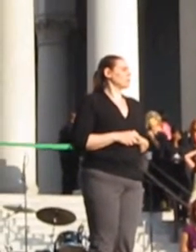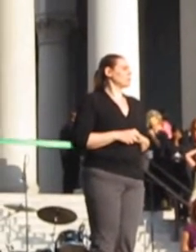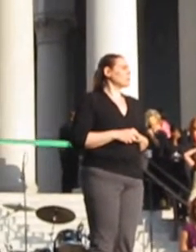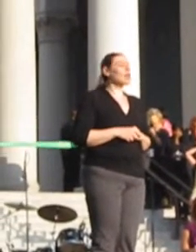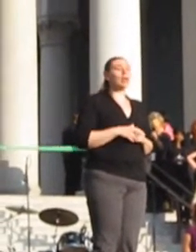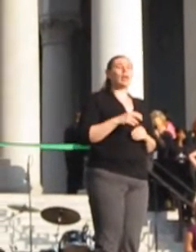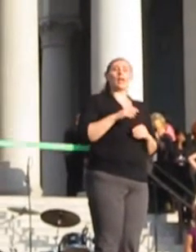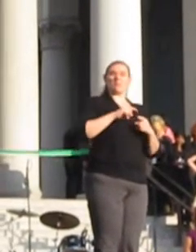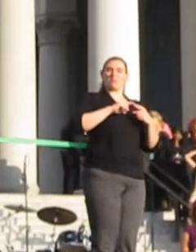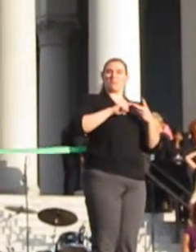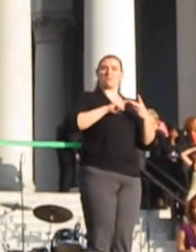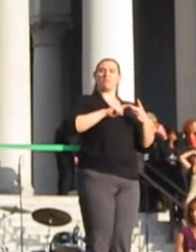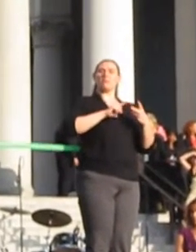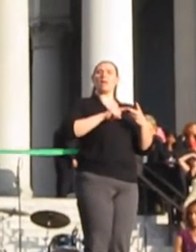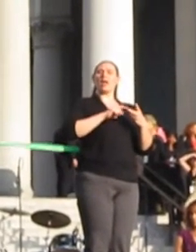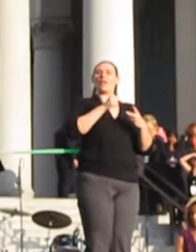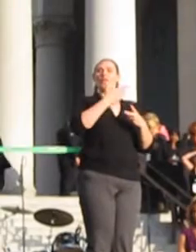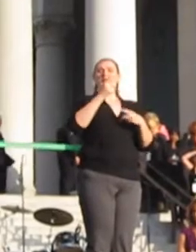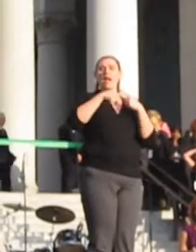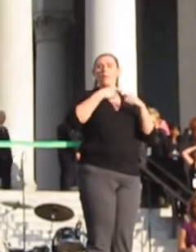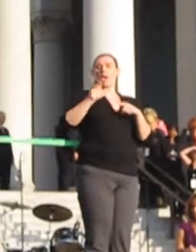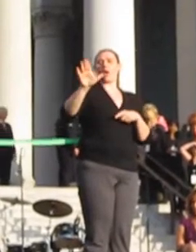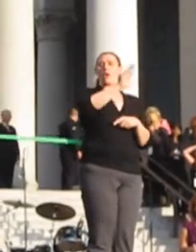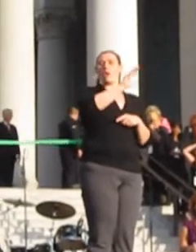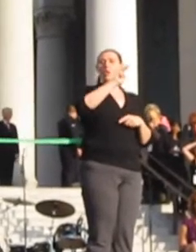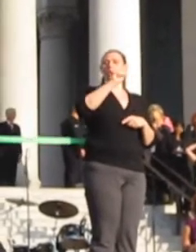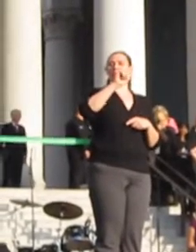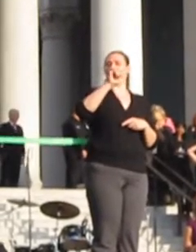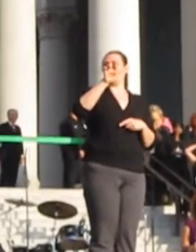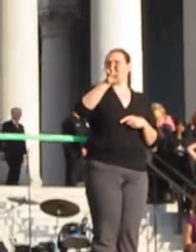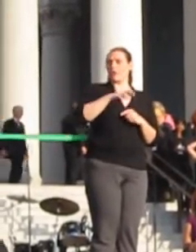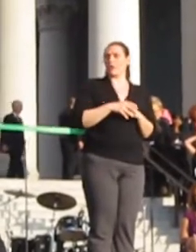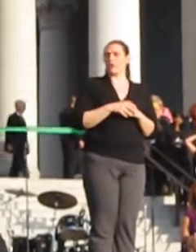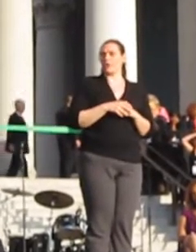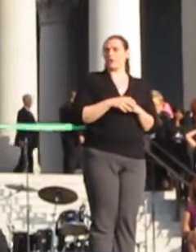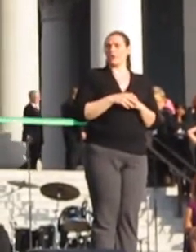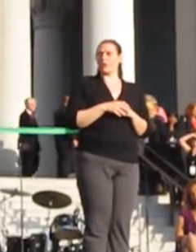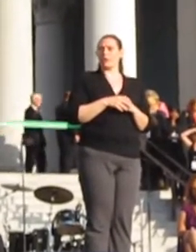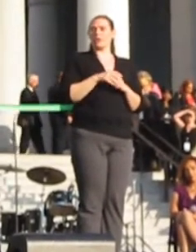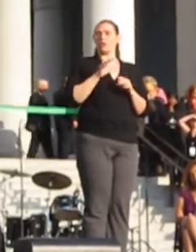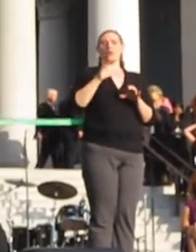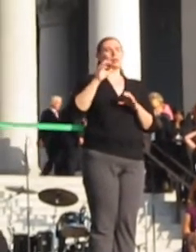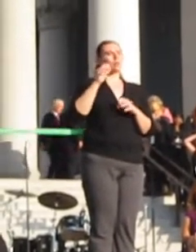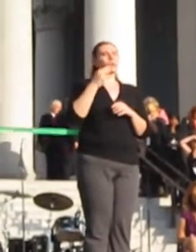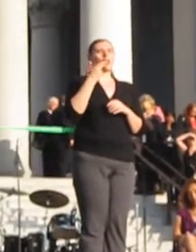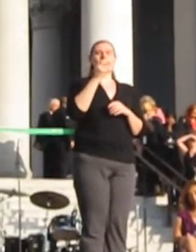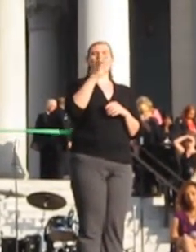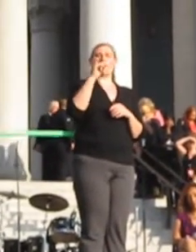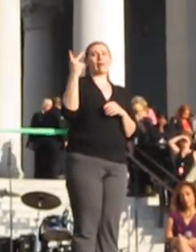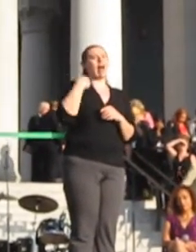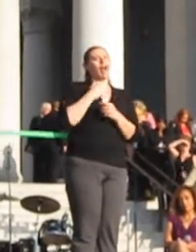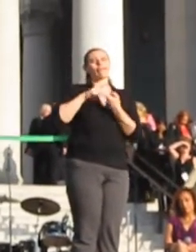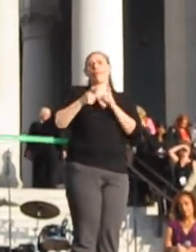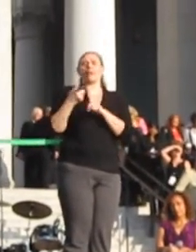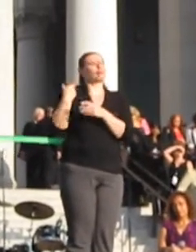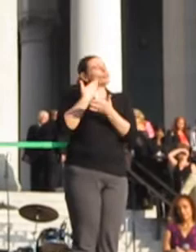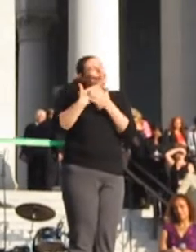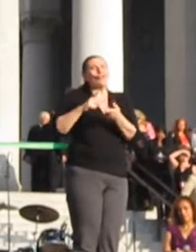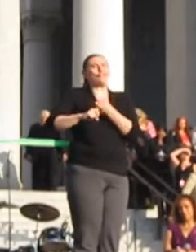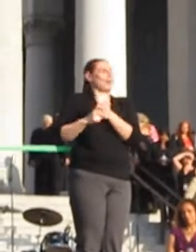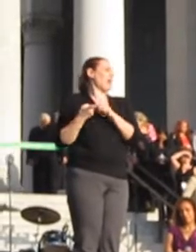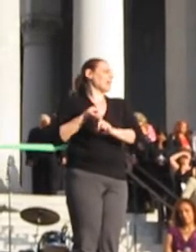the second thing I want to say about your mayor is, look, we're friends. Hillary and I love him. What can I tell you? He's been good to